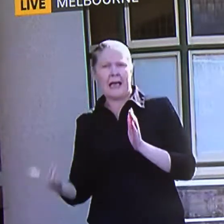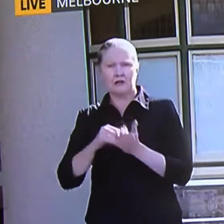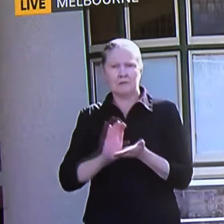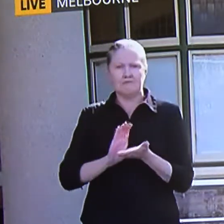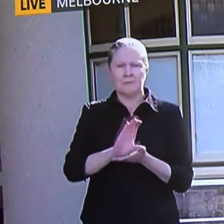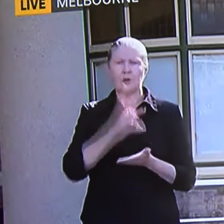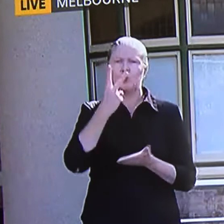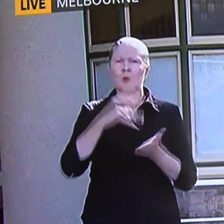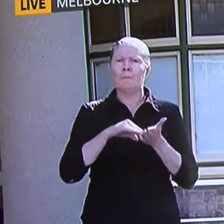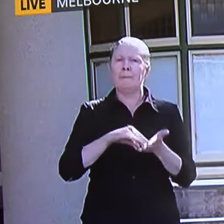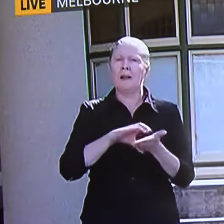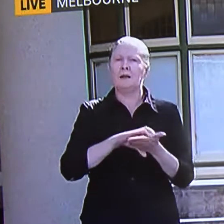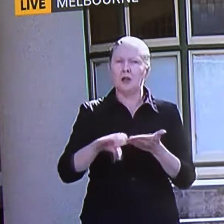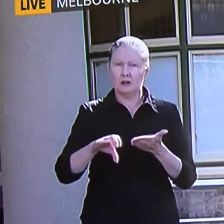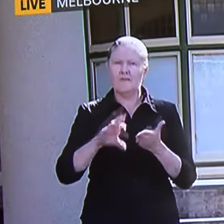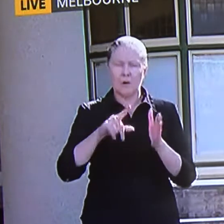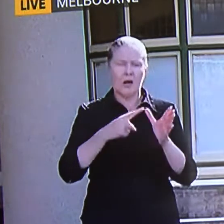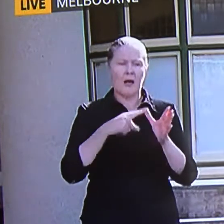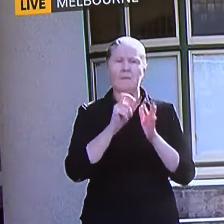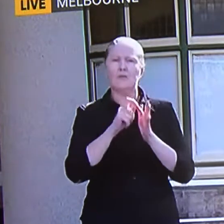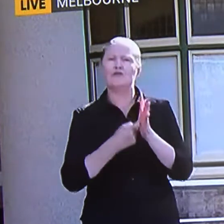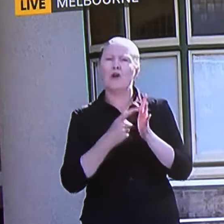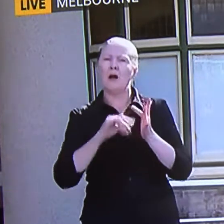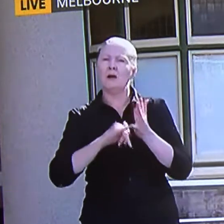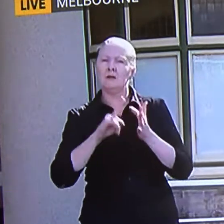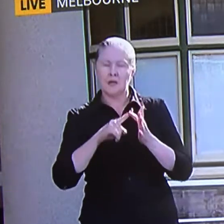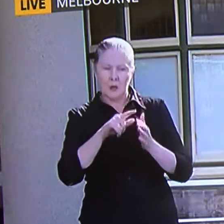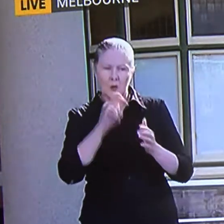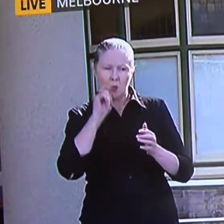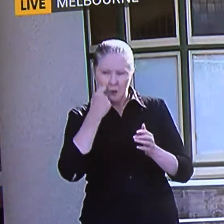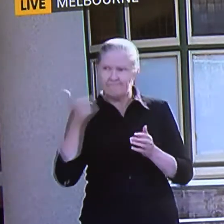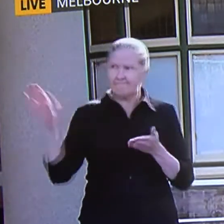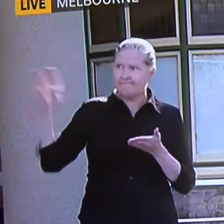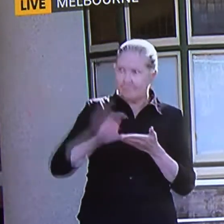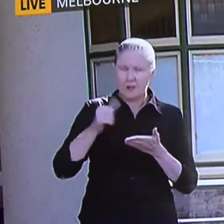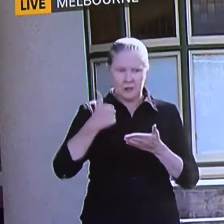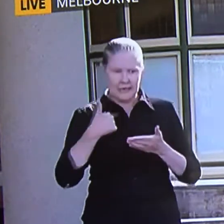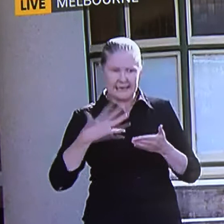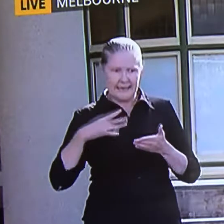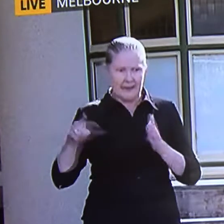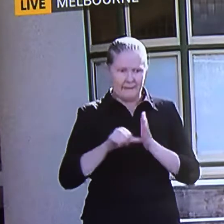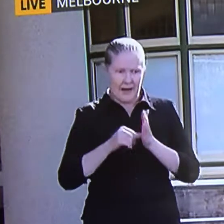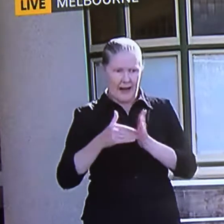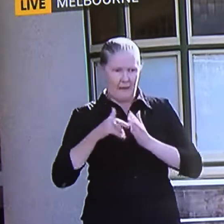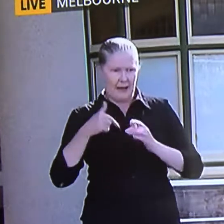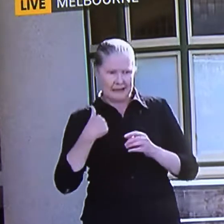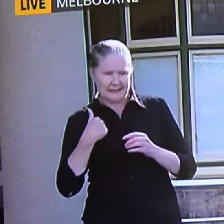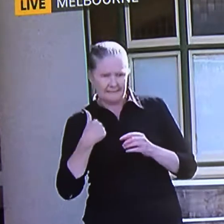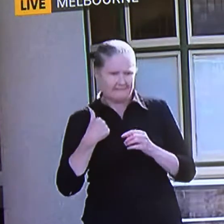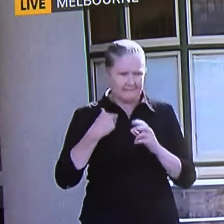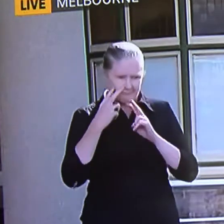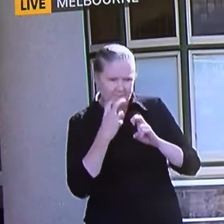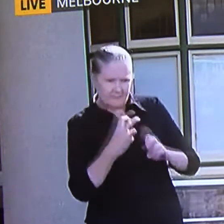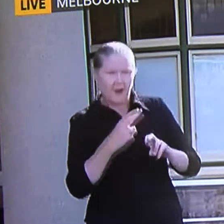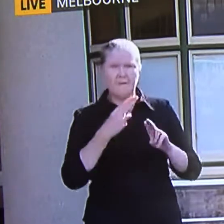$2 million to go to APRISE to fund some key research that we need in our response to coronavirus. And I thought I'll